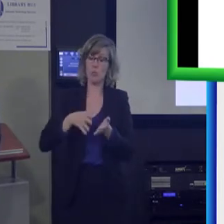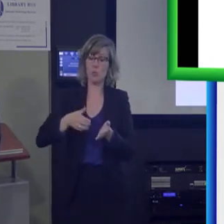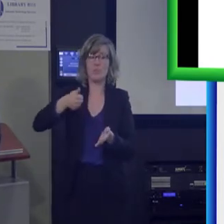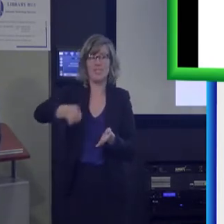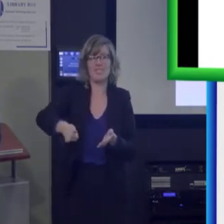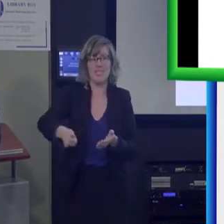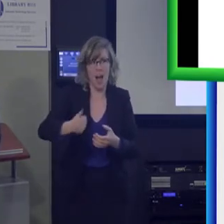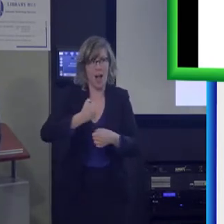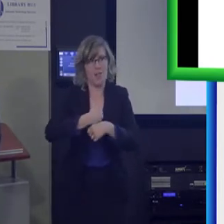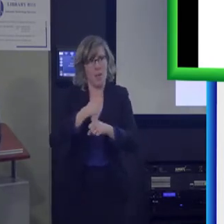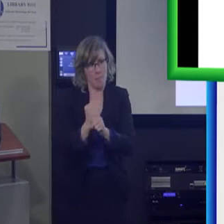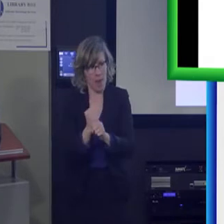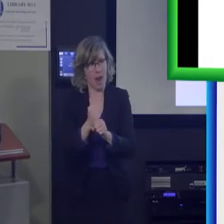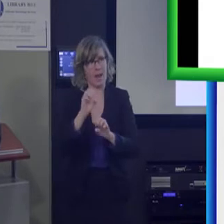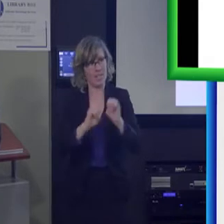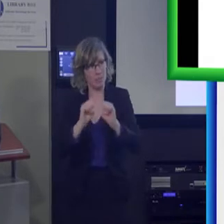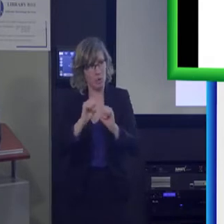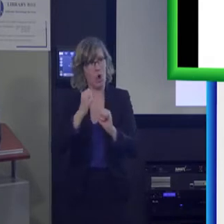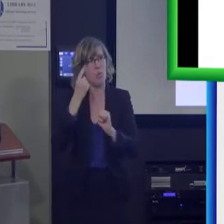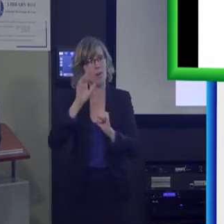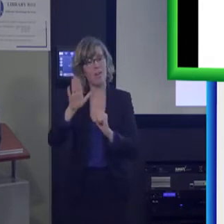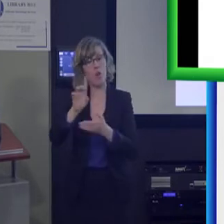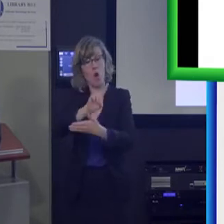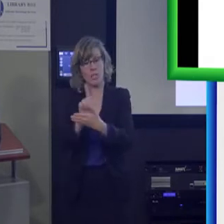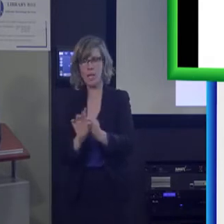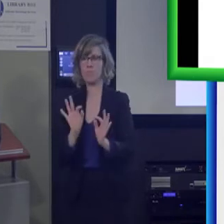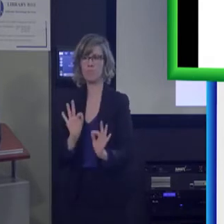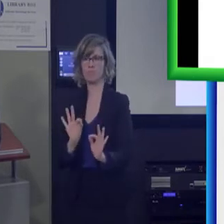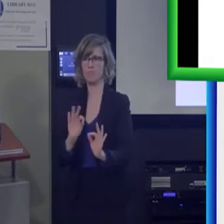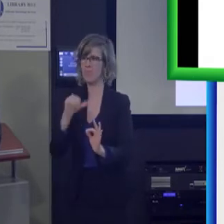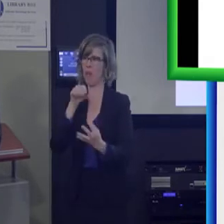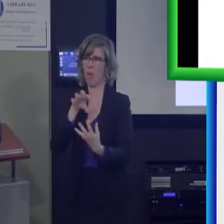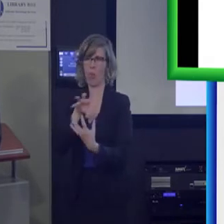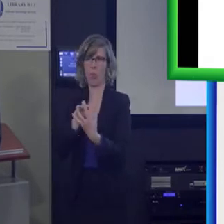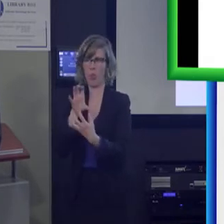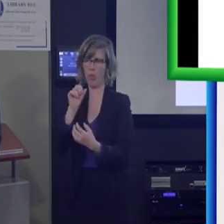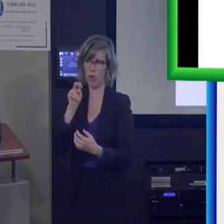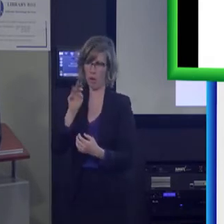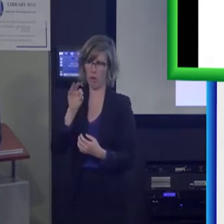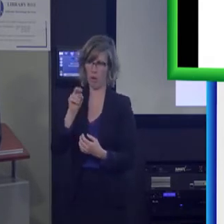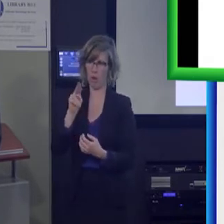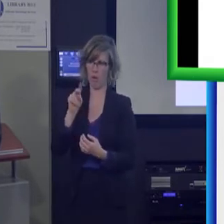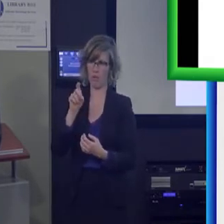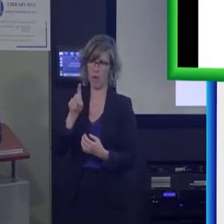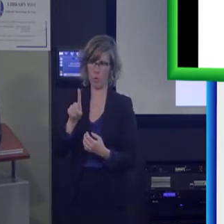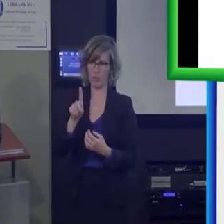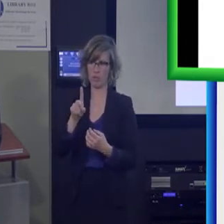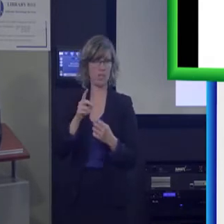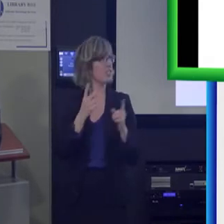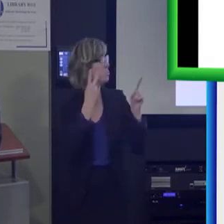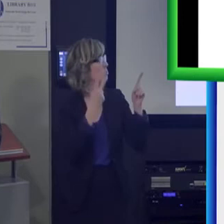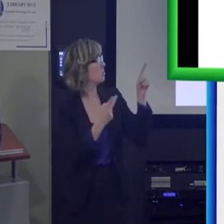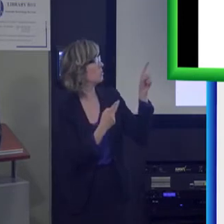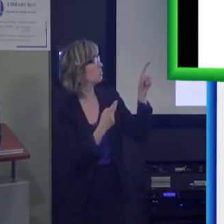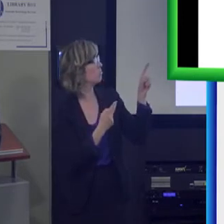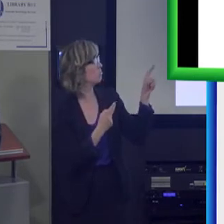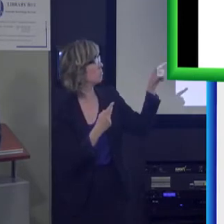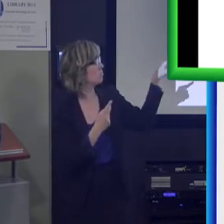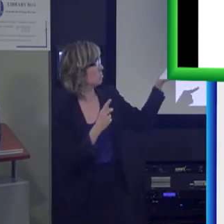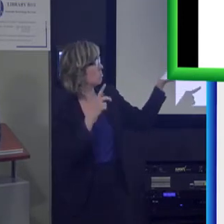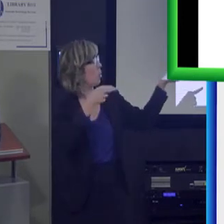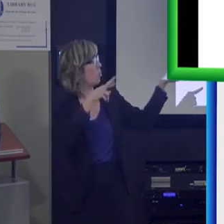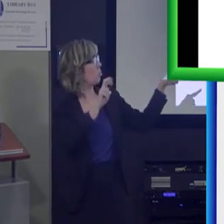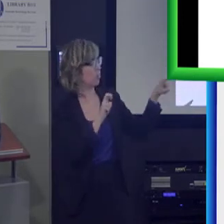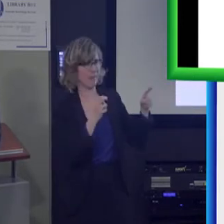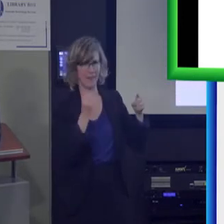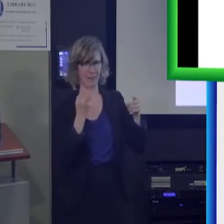designs, and as you can see, the direct instruction children, many more of them increased. The discovery